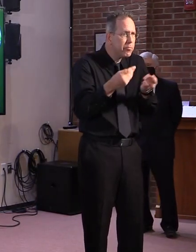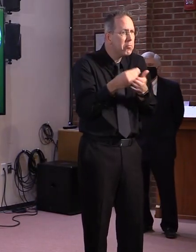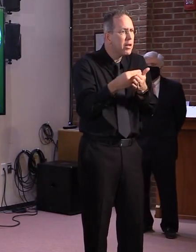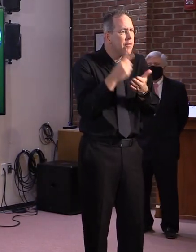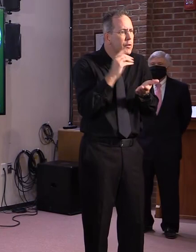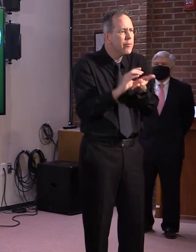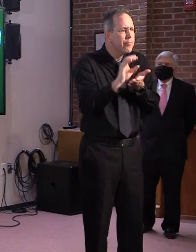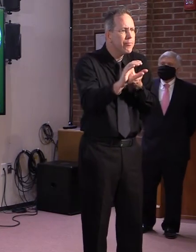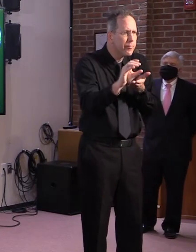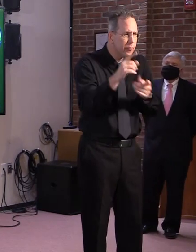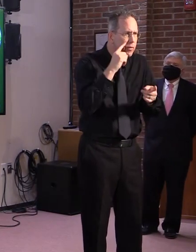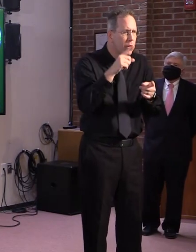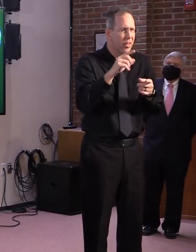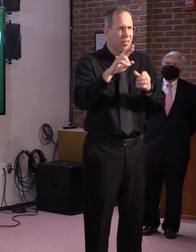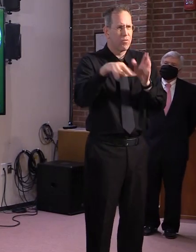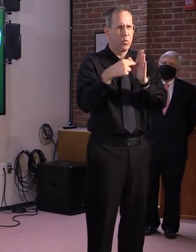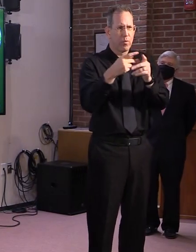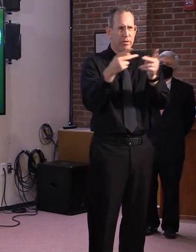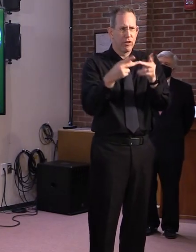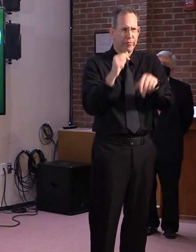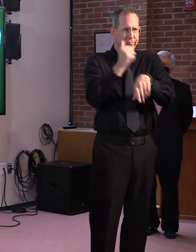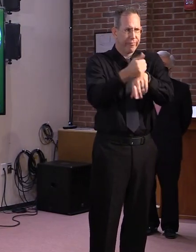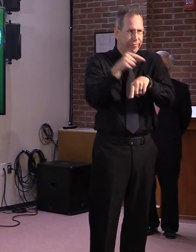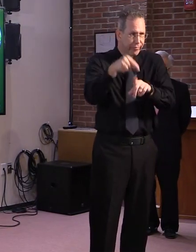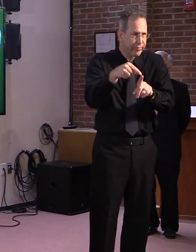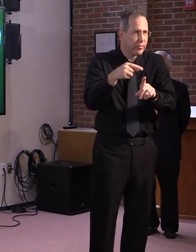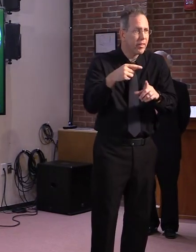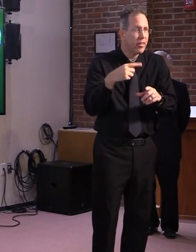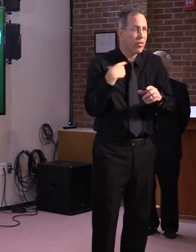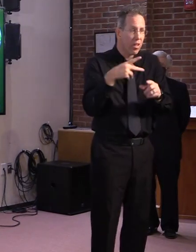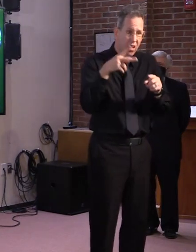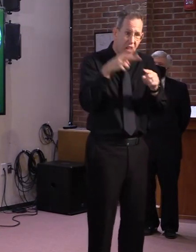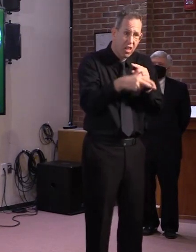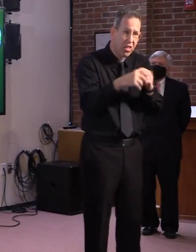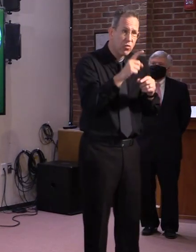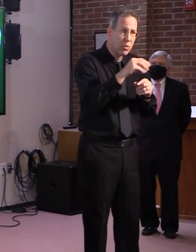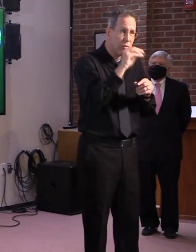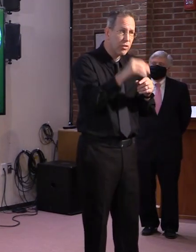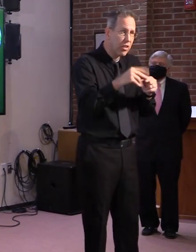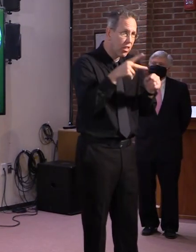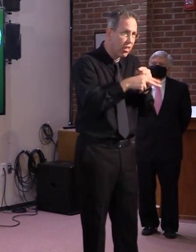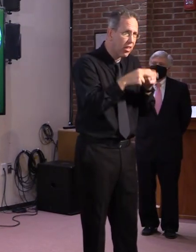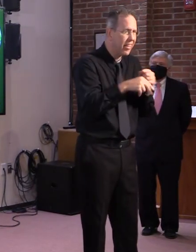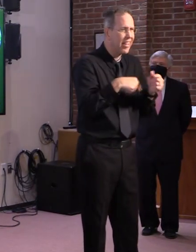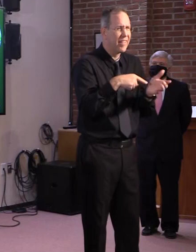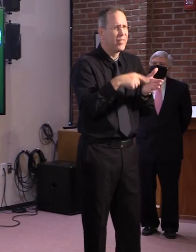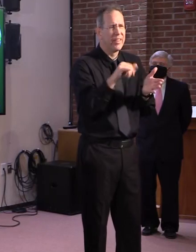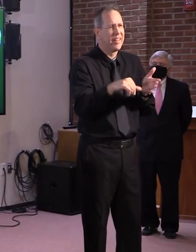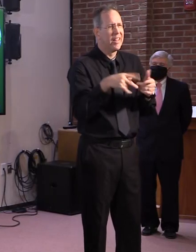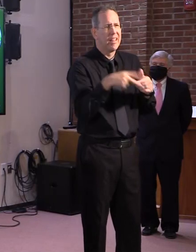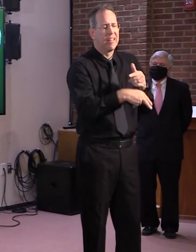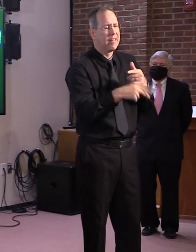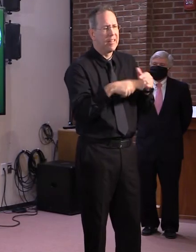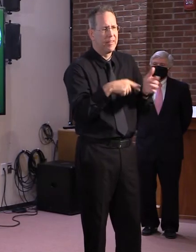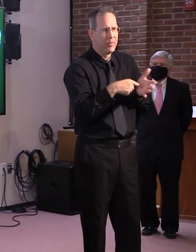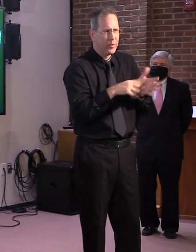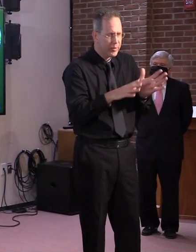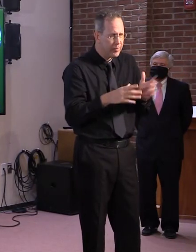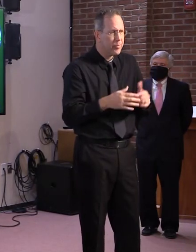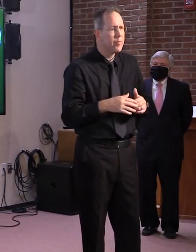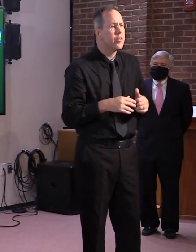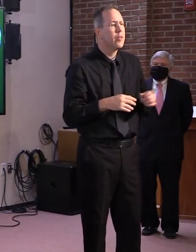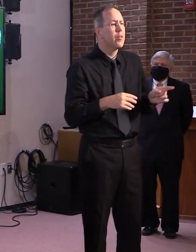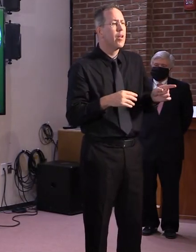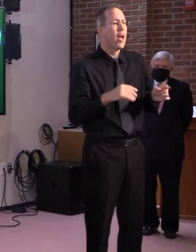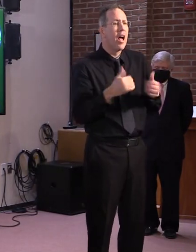I don't believe there's 20% to cut in law enforcement at this point in time, but we do need to change the way we're